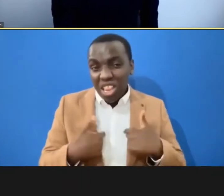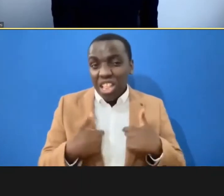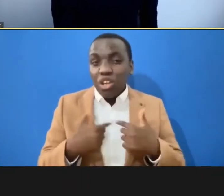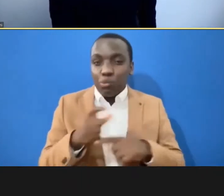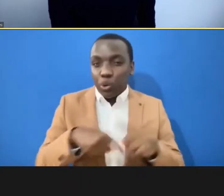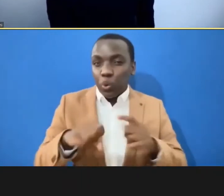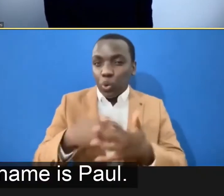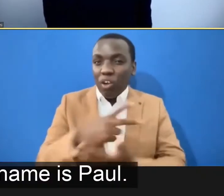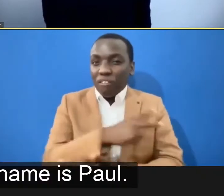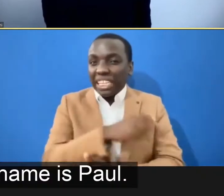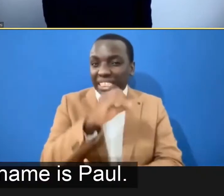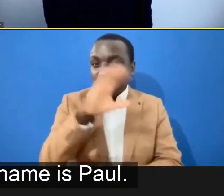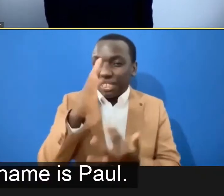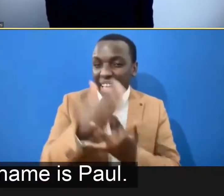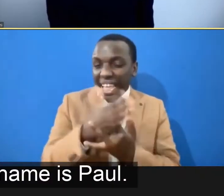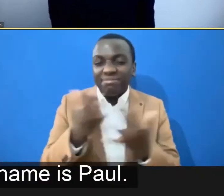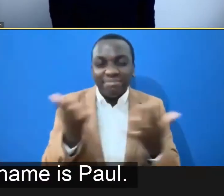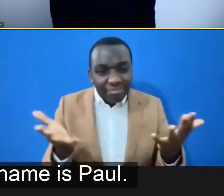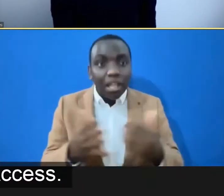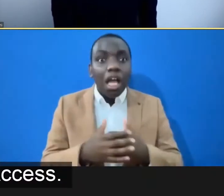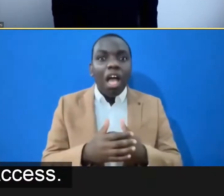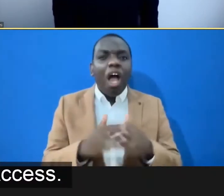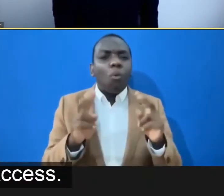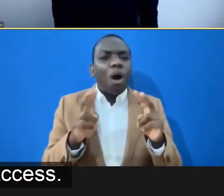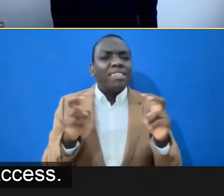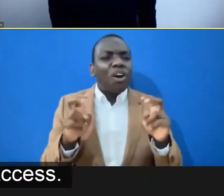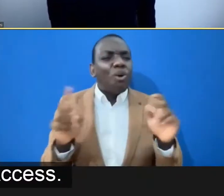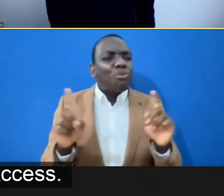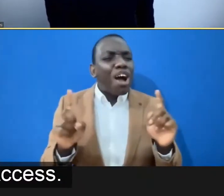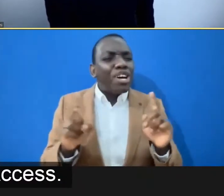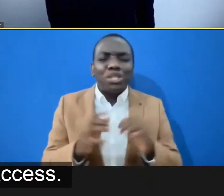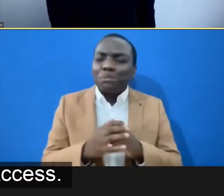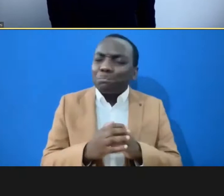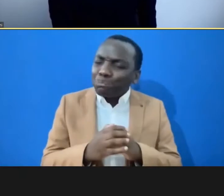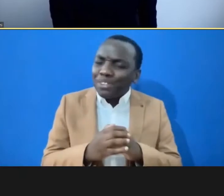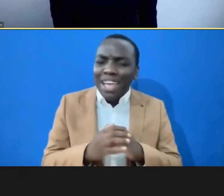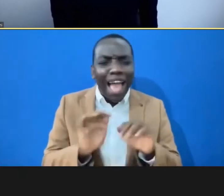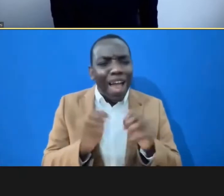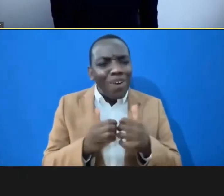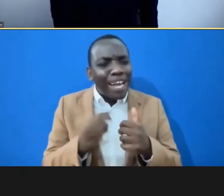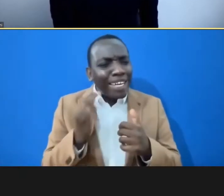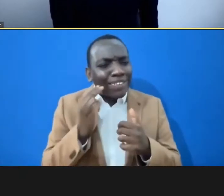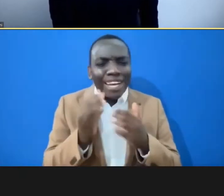To introduce myself, my name is Paul. I work for Zebra Access.